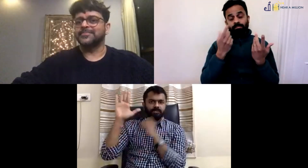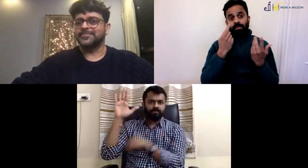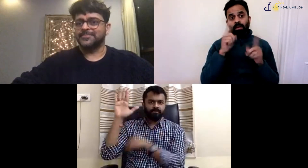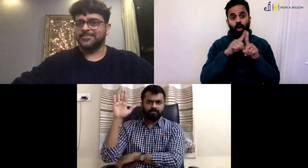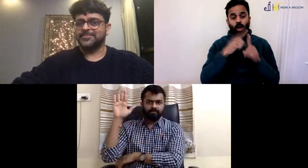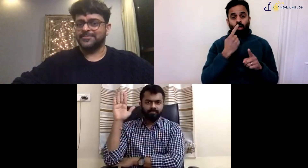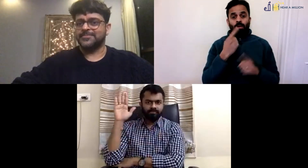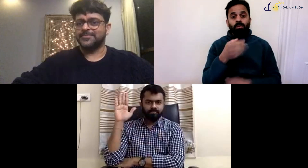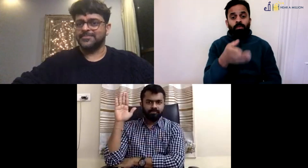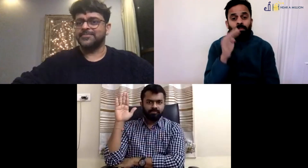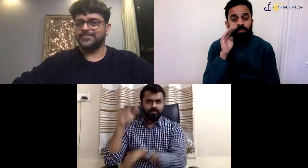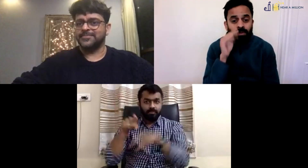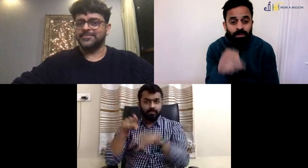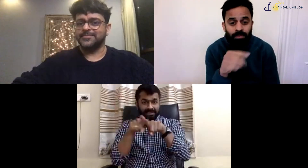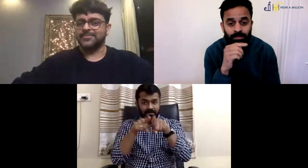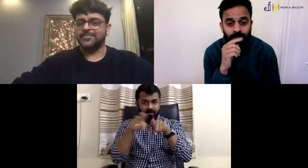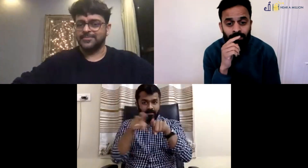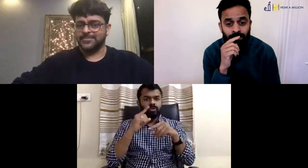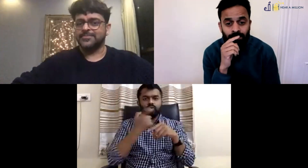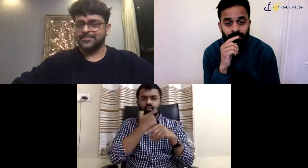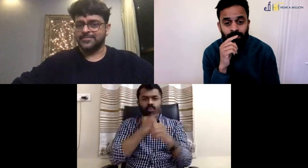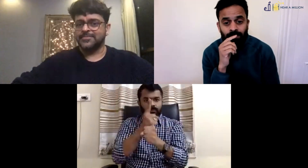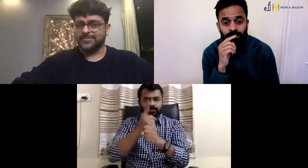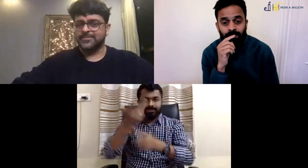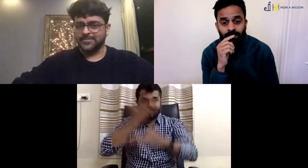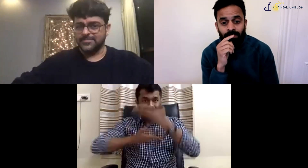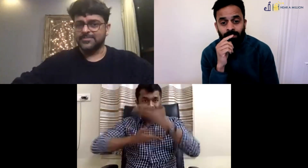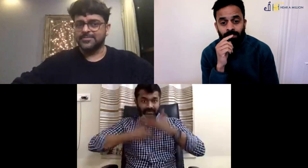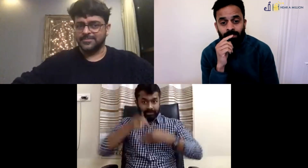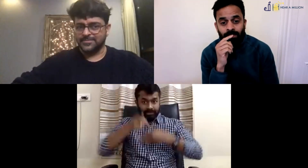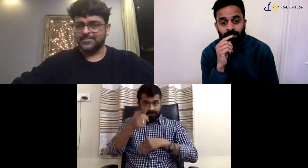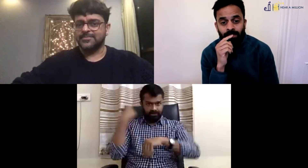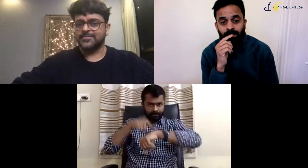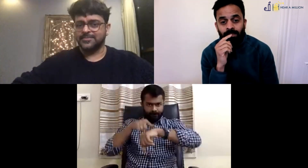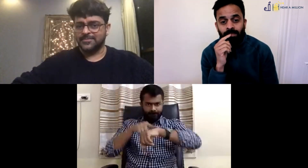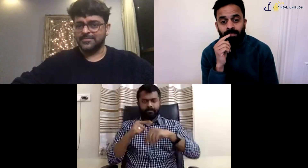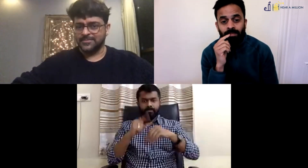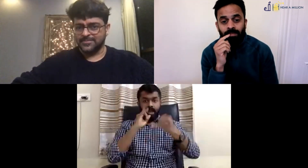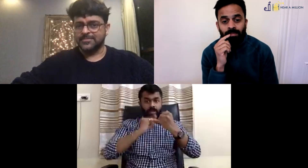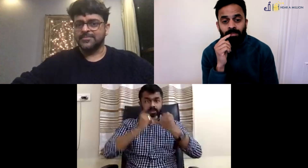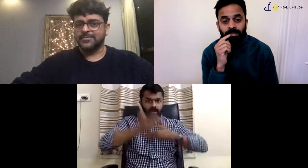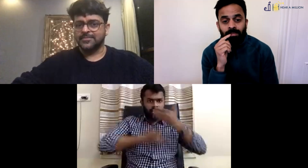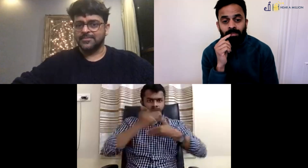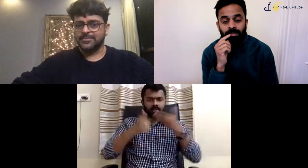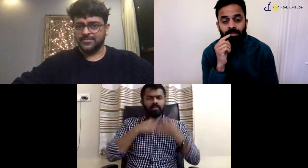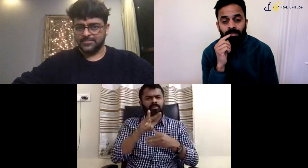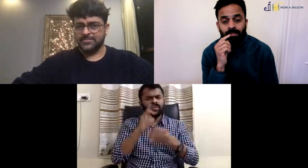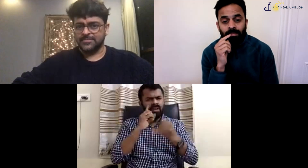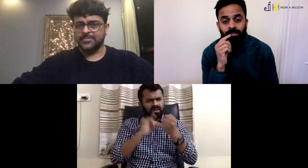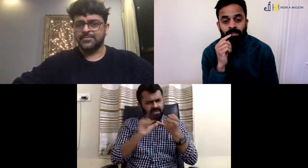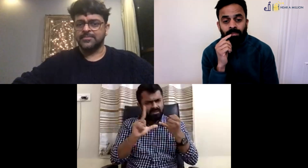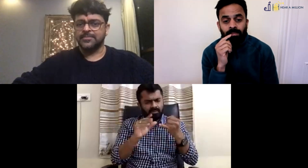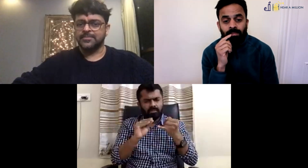reflect. Yeah, I'll just give an example. Like Sujit was teaching me, when Sujit was teaching